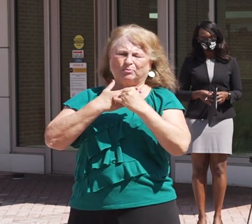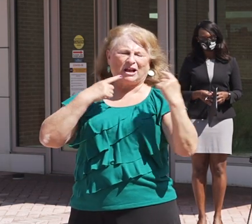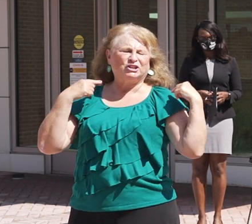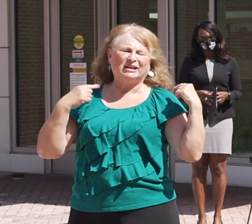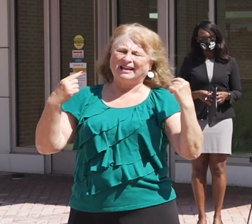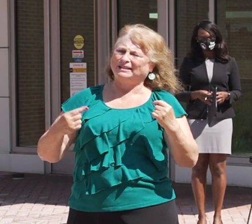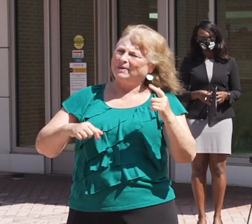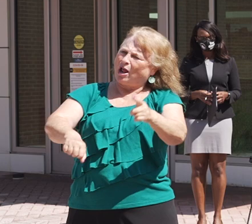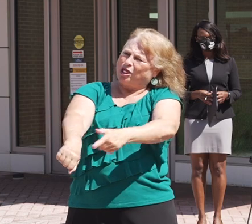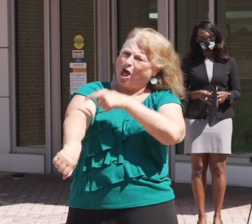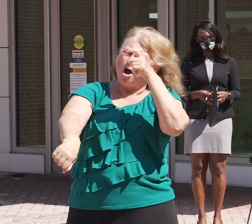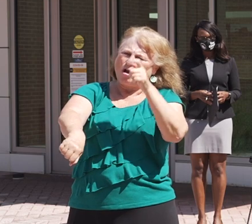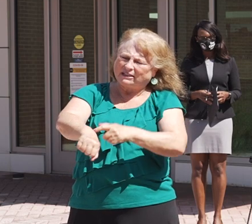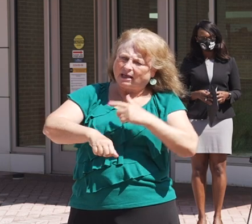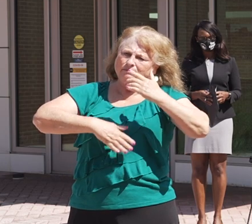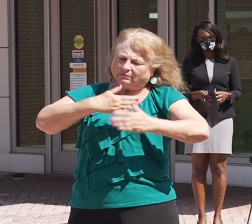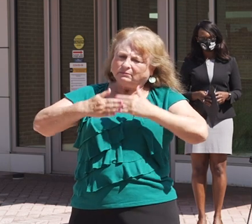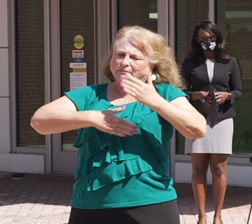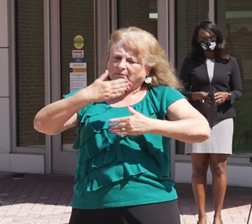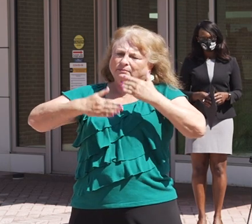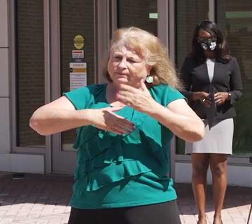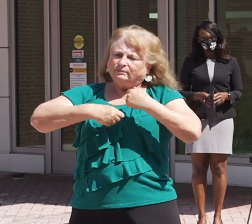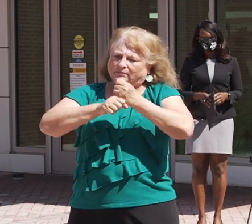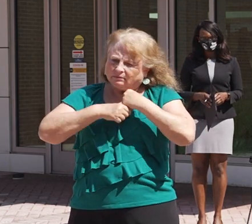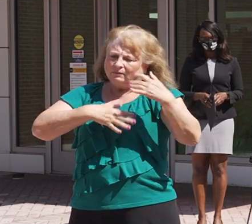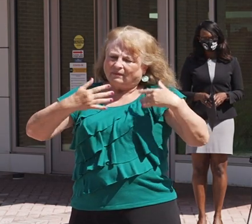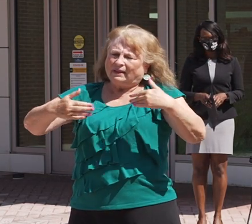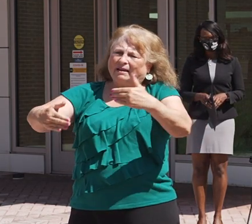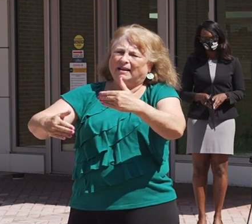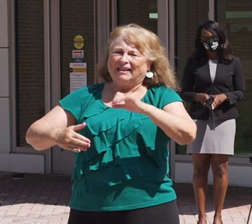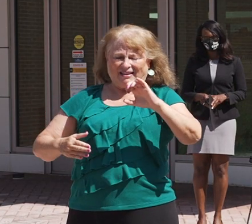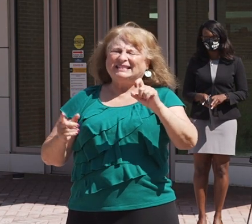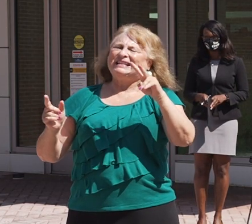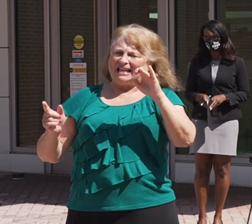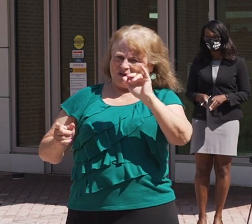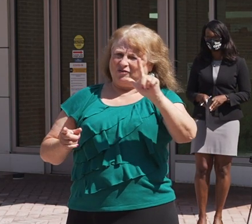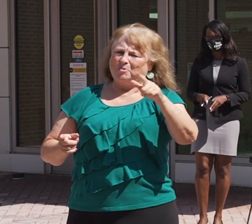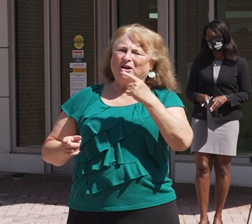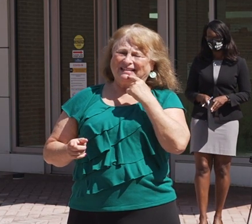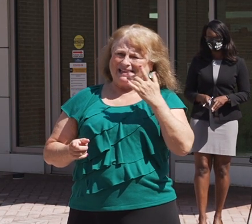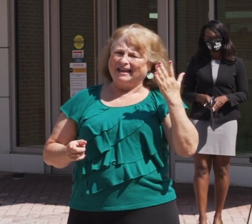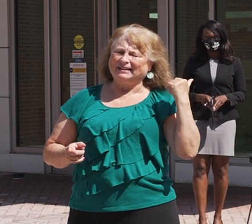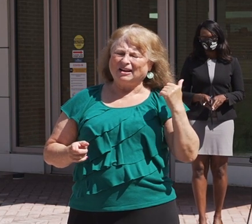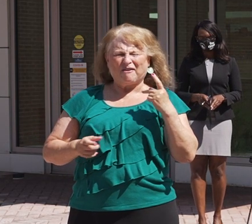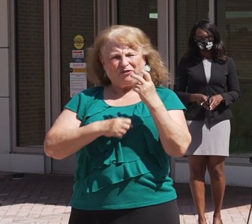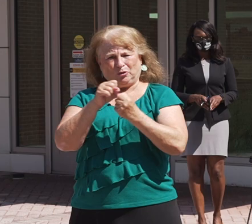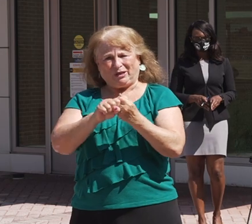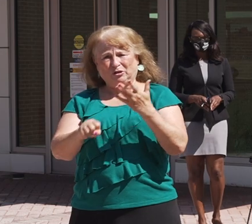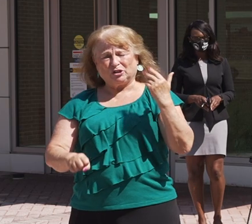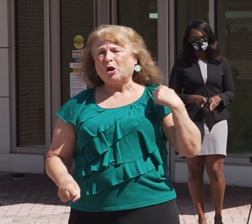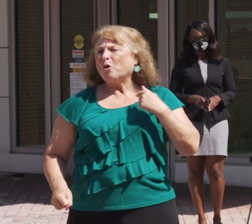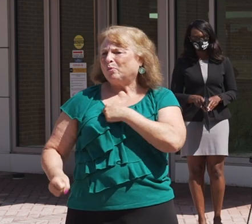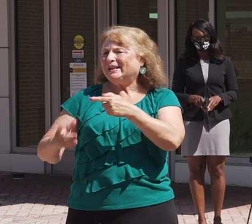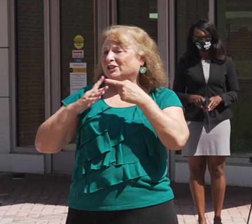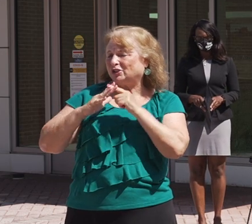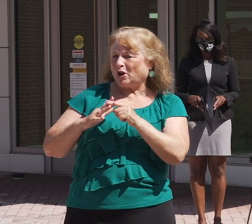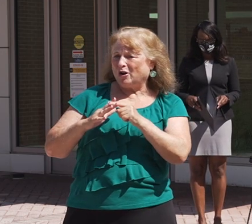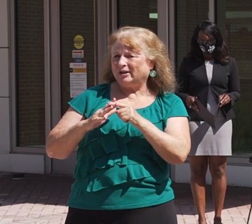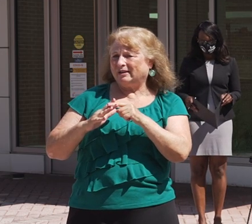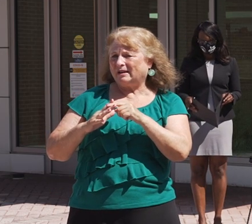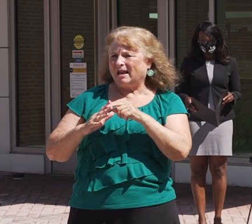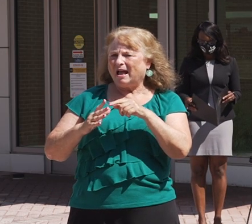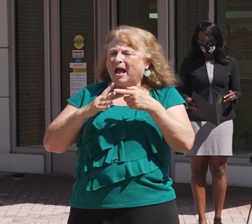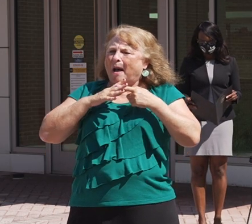has been a long time in the making, as the executive has indicated. A few years ago, we started a